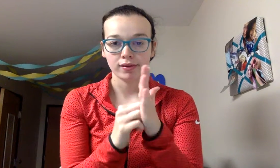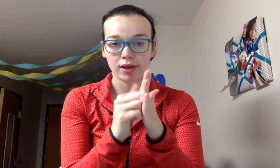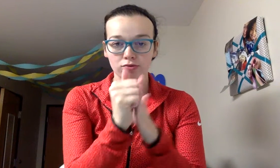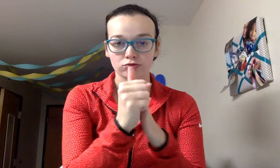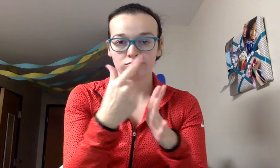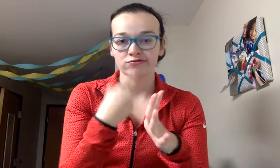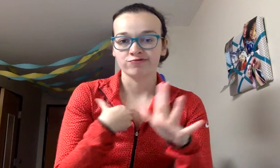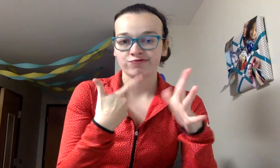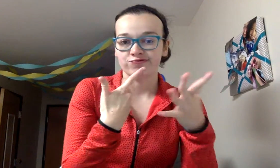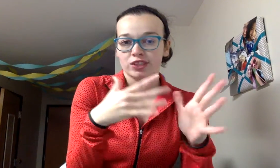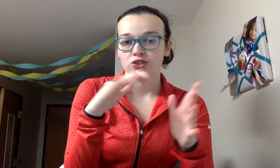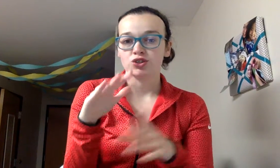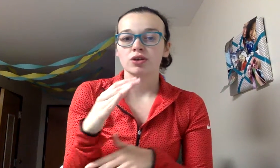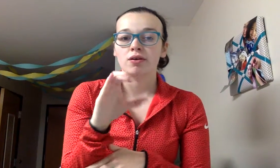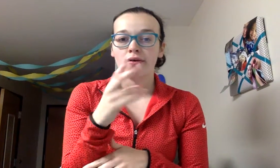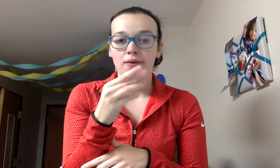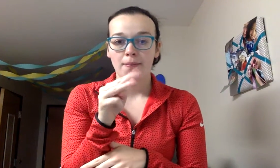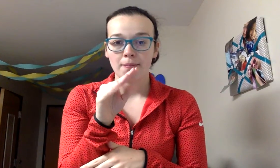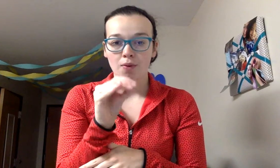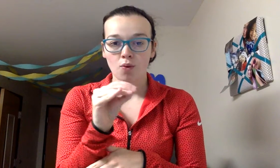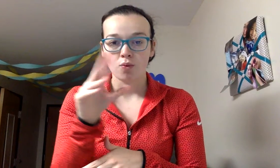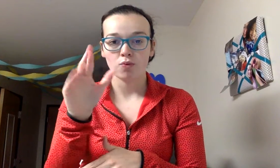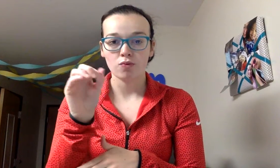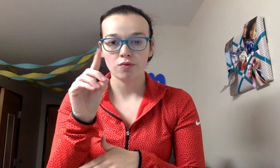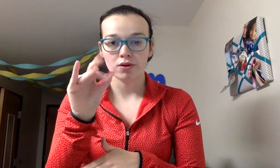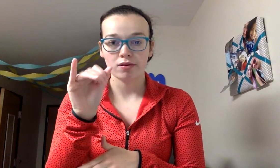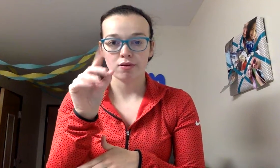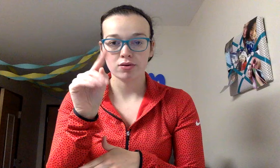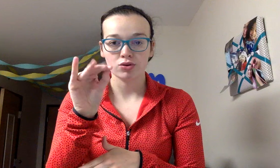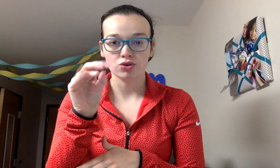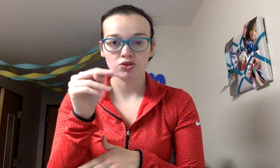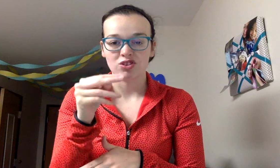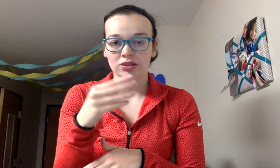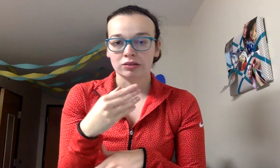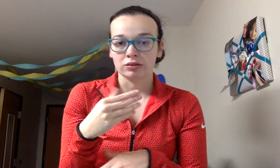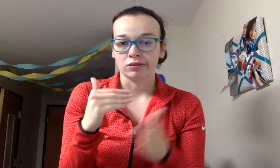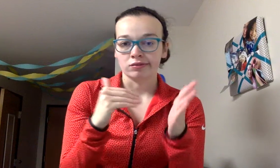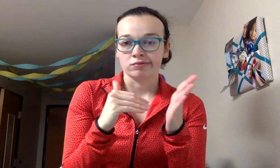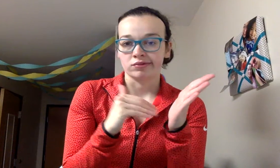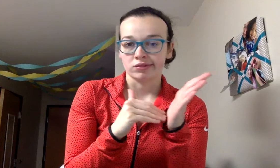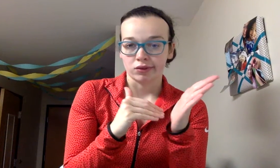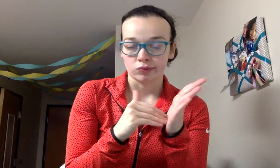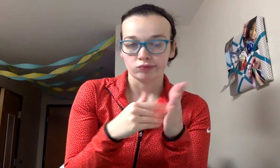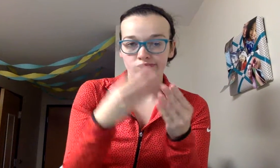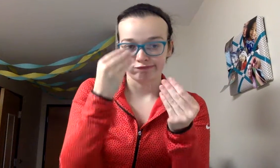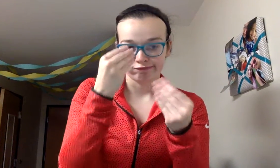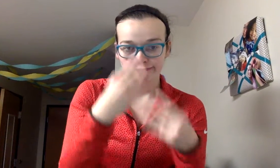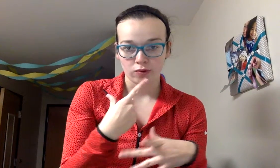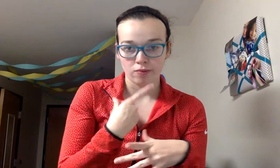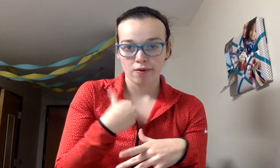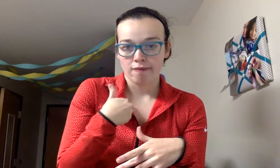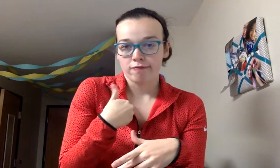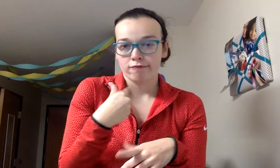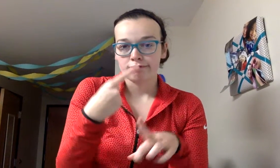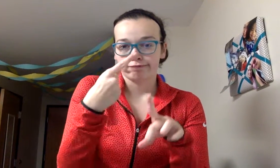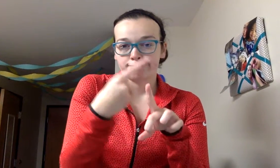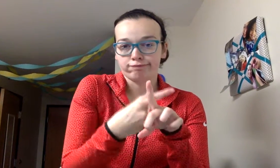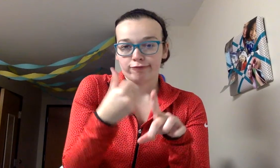me there's nothing more to do and I have months to live. These are my most recent CT scans. The pancreatic cancer has spread to my liver. There are